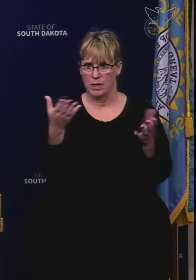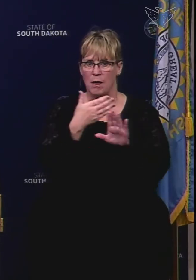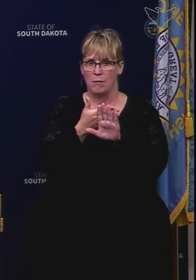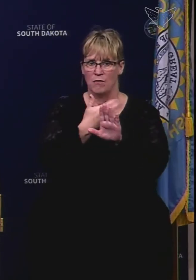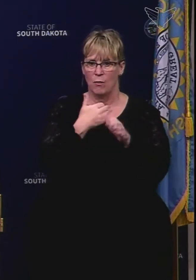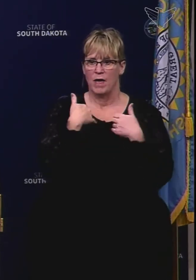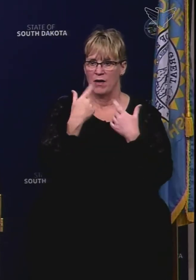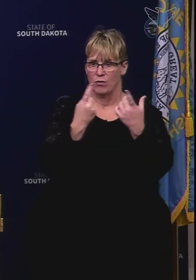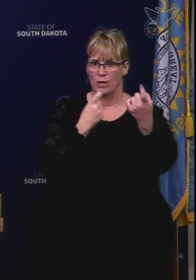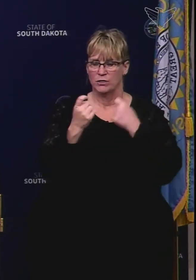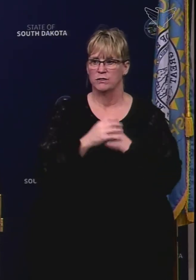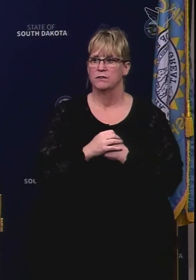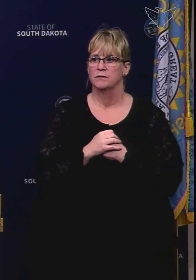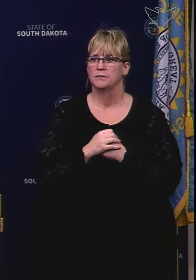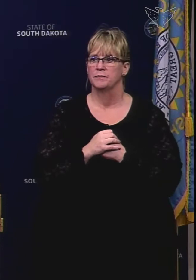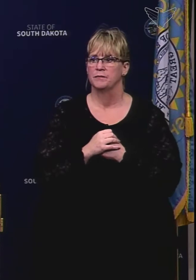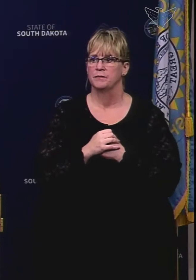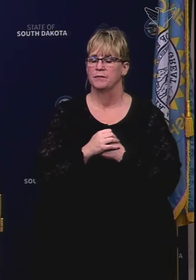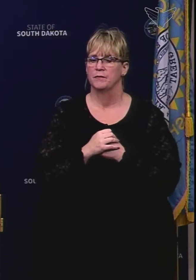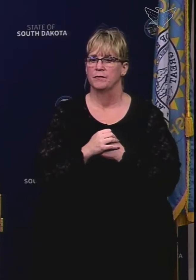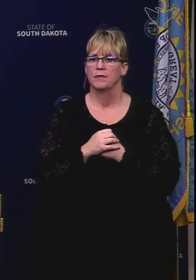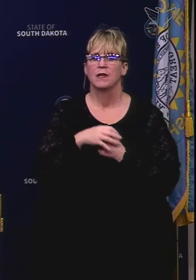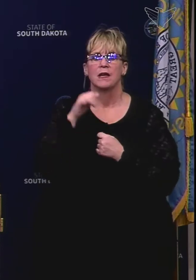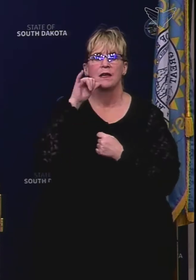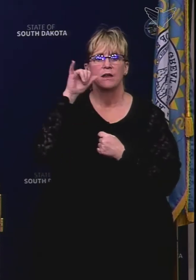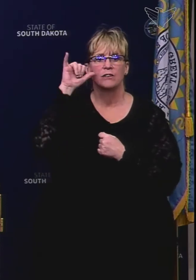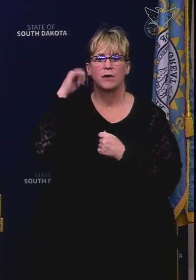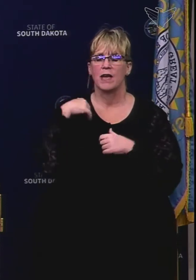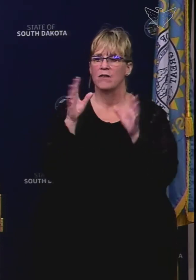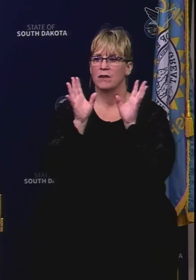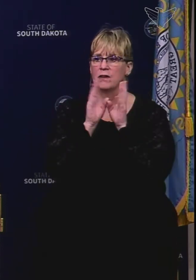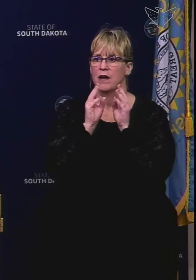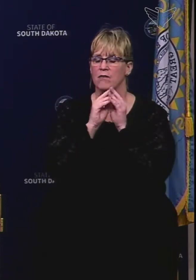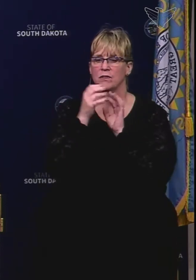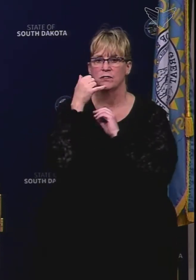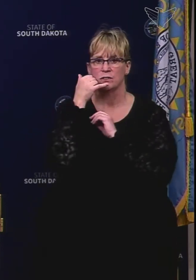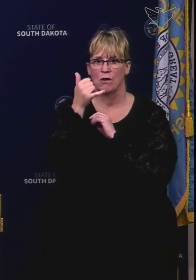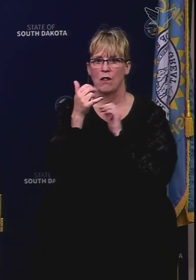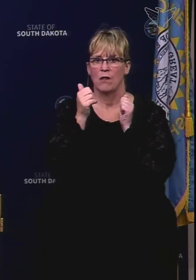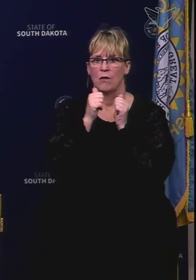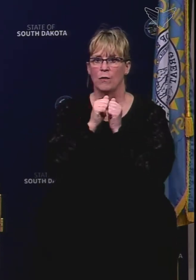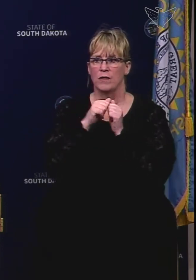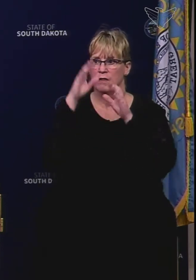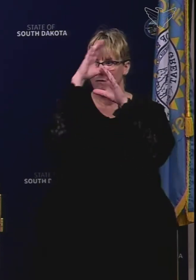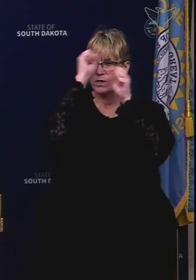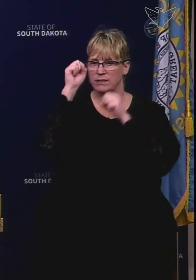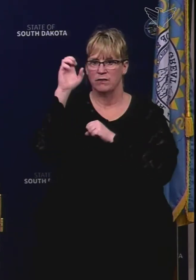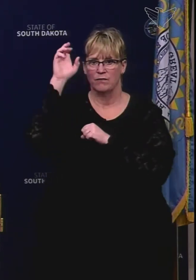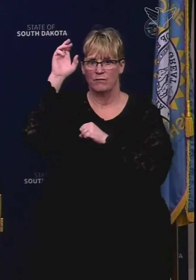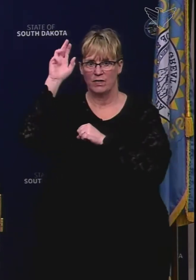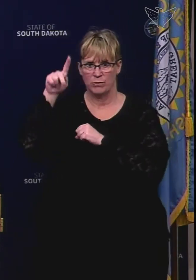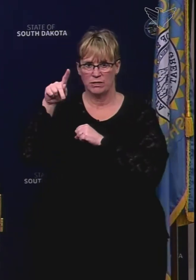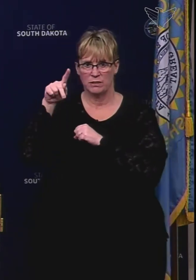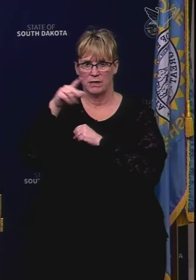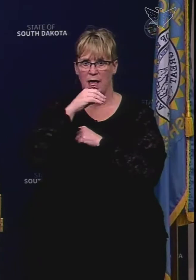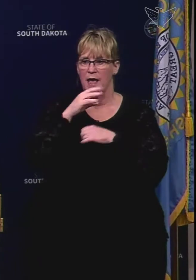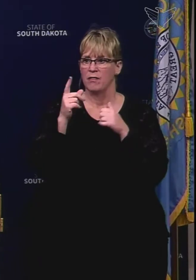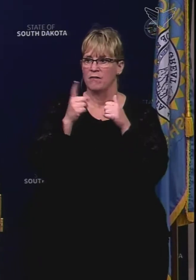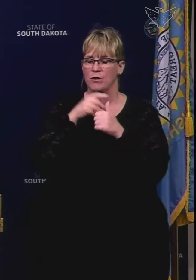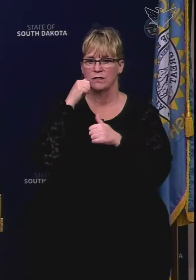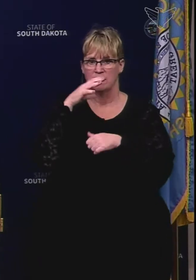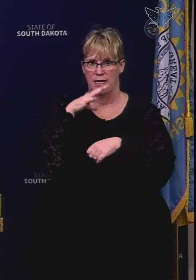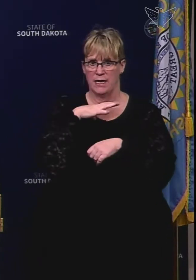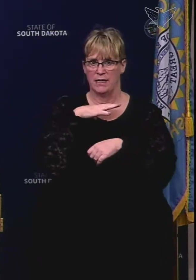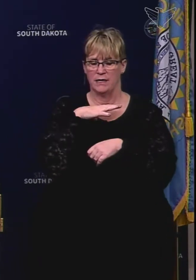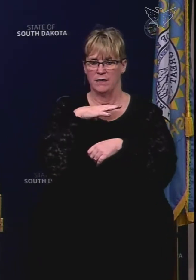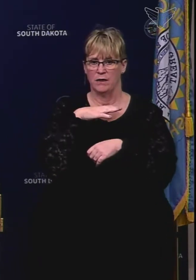up to questions. Yesterday, we had a conference call with the President and the Vice President and the First Lady, Melania Trump.